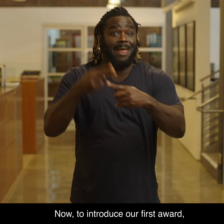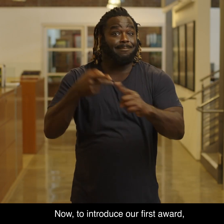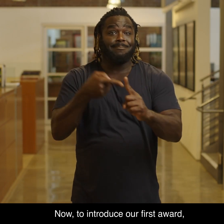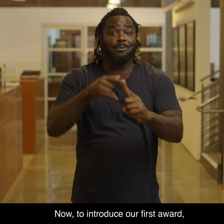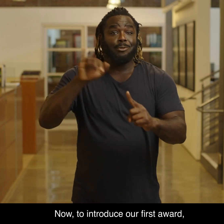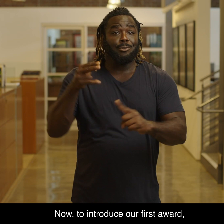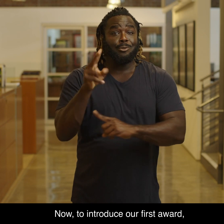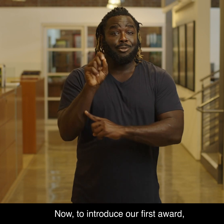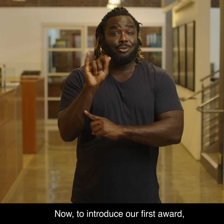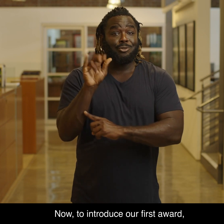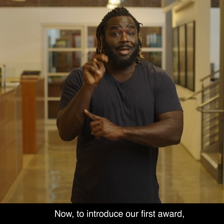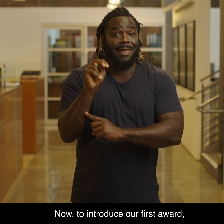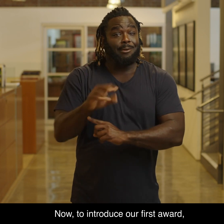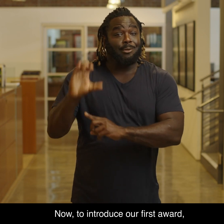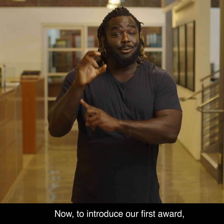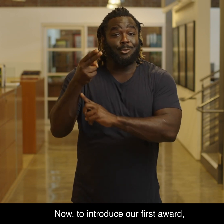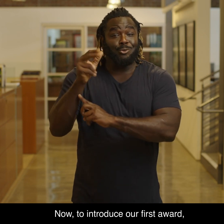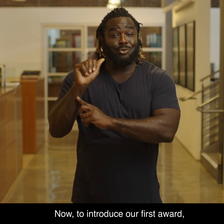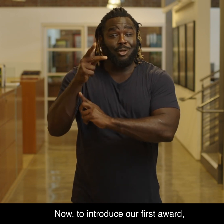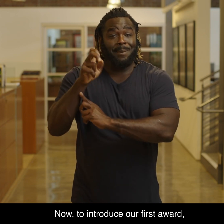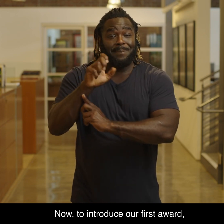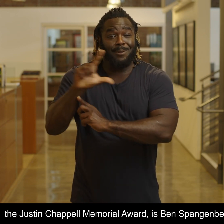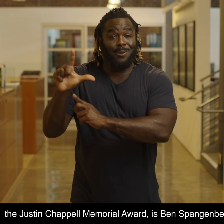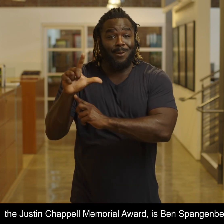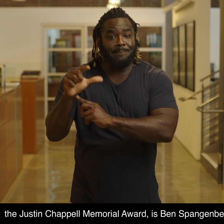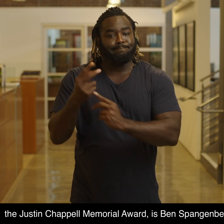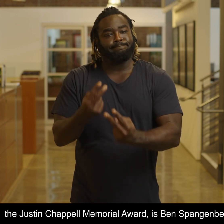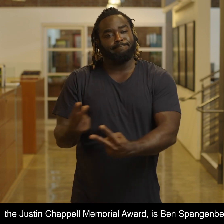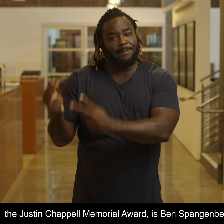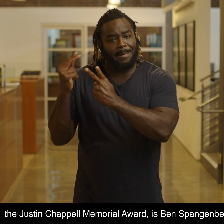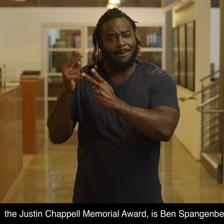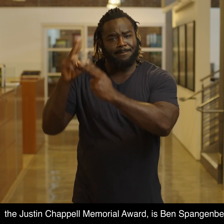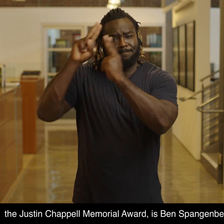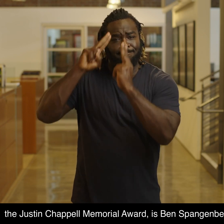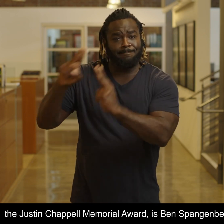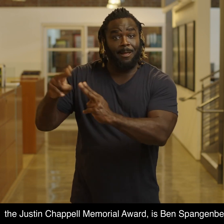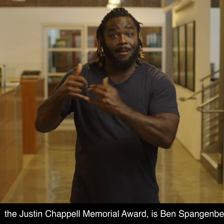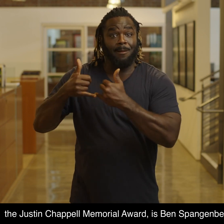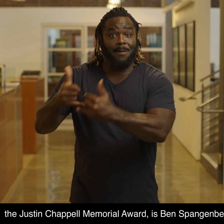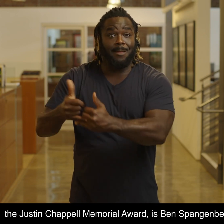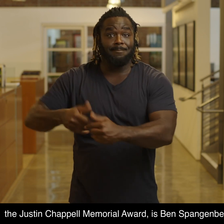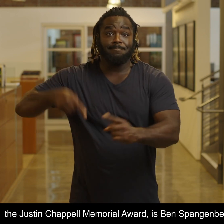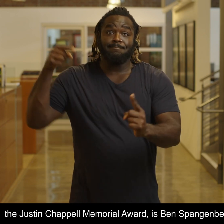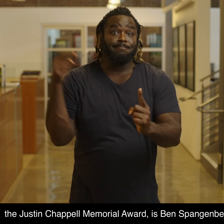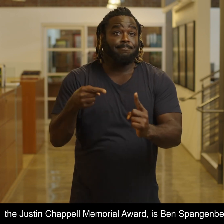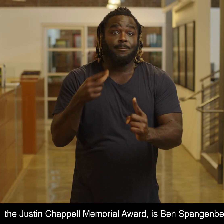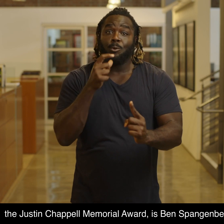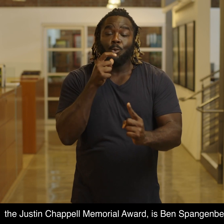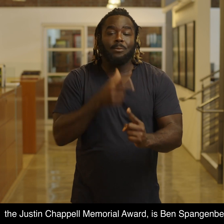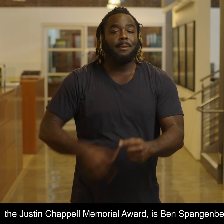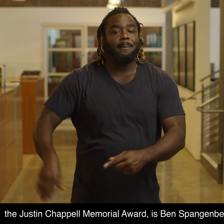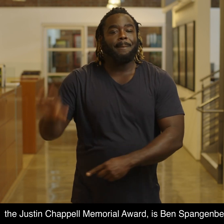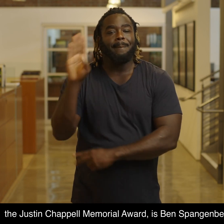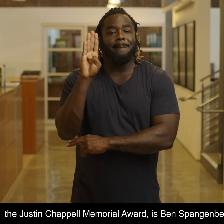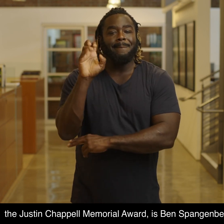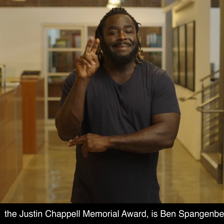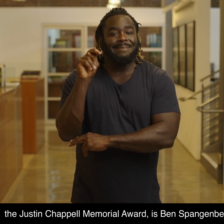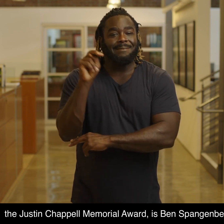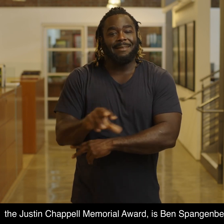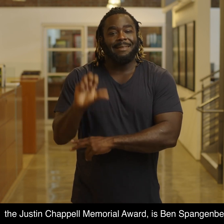Now, to introduce our first award, the Chappell Memorial